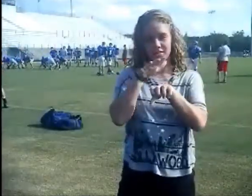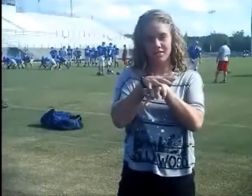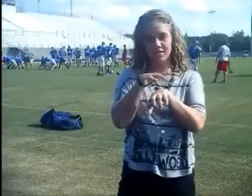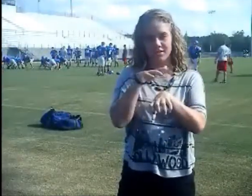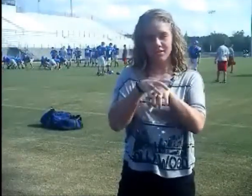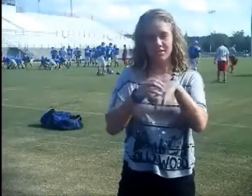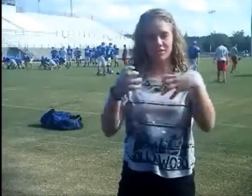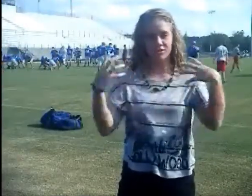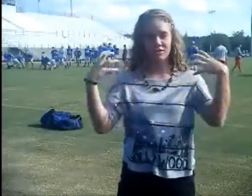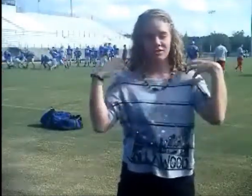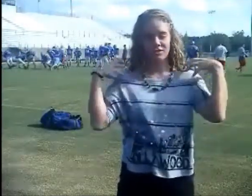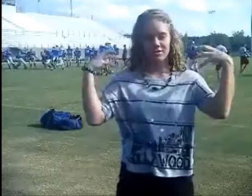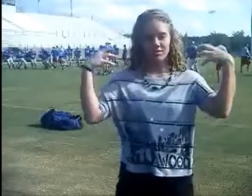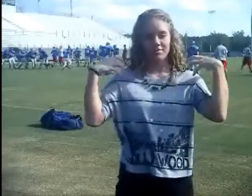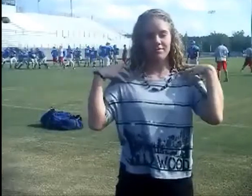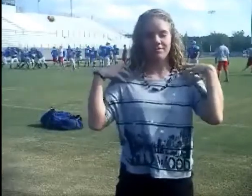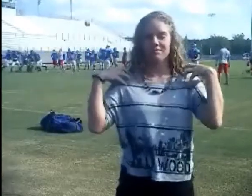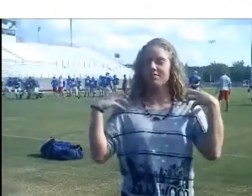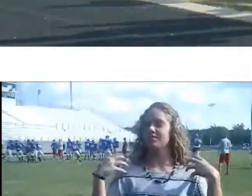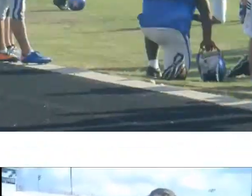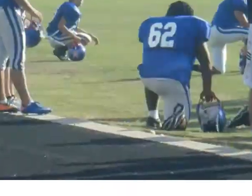my helmet, cleats and shoulder pads